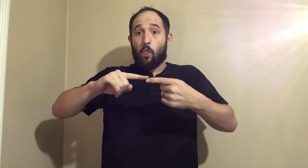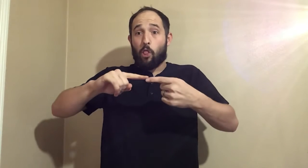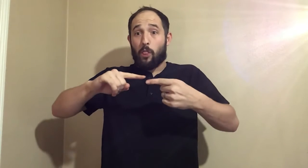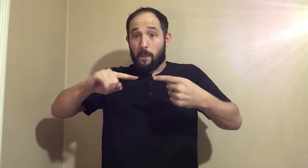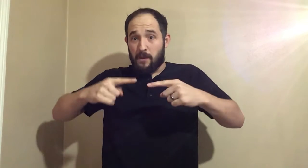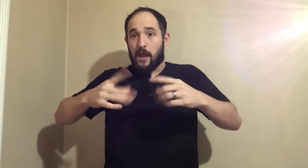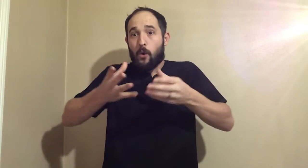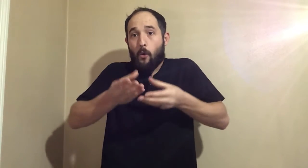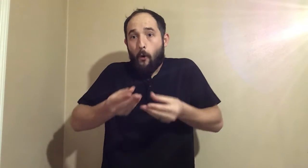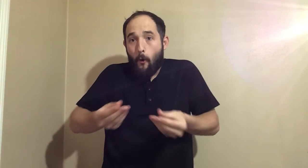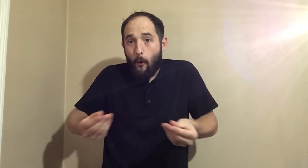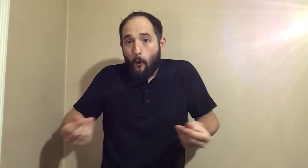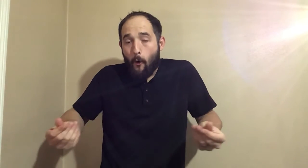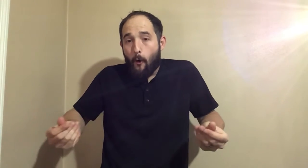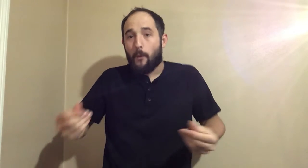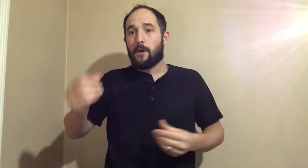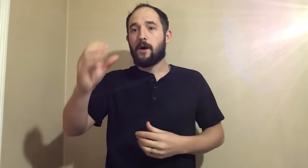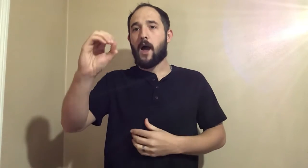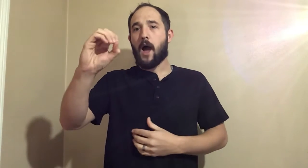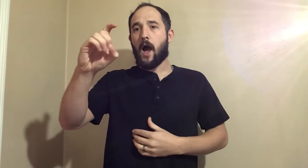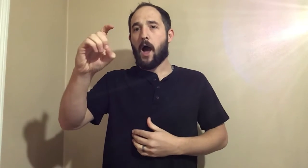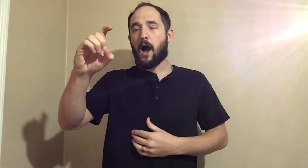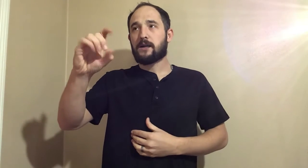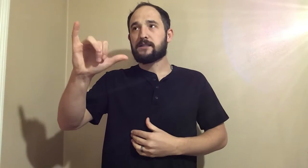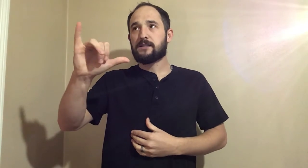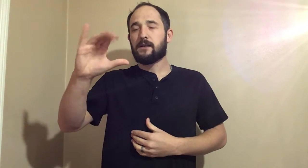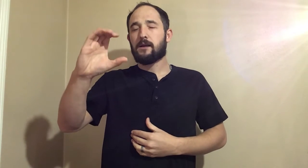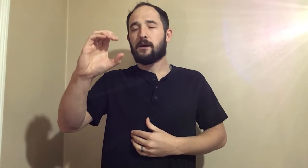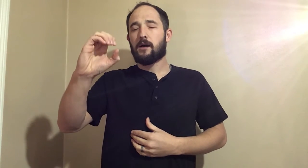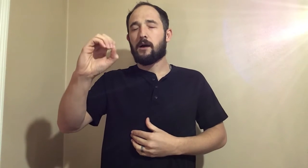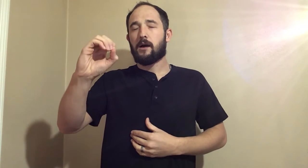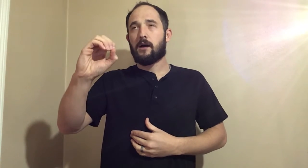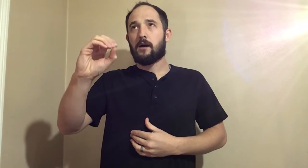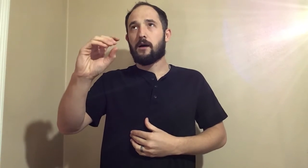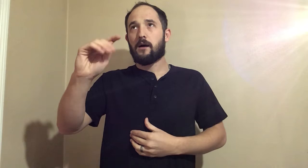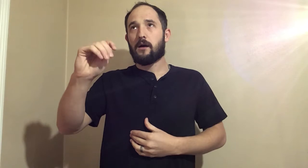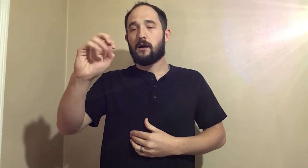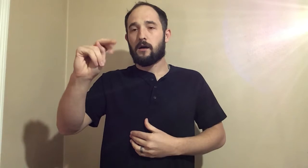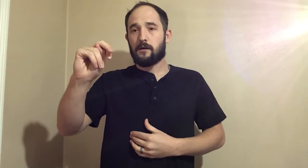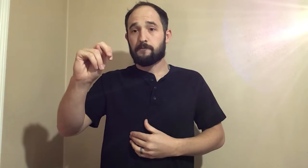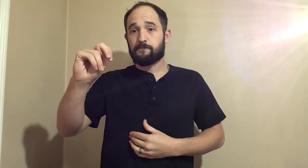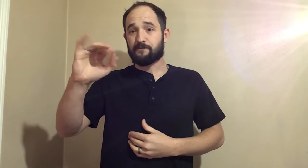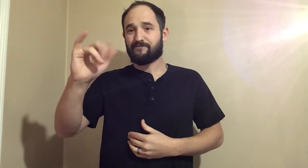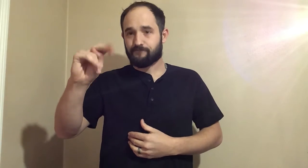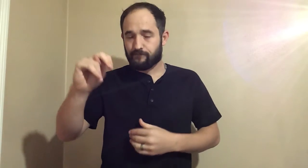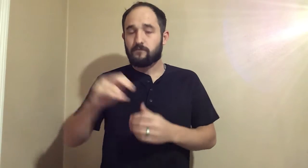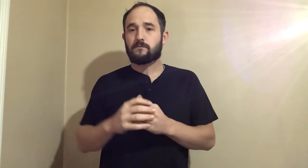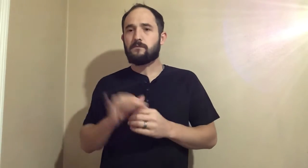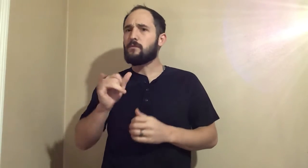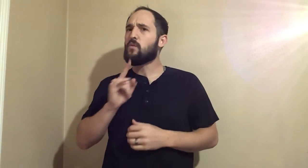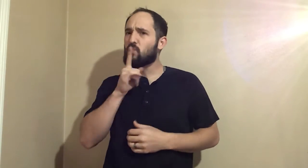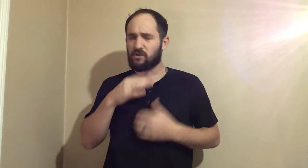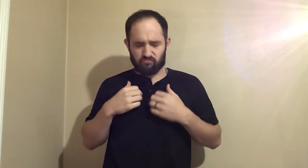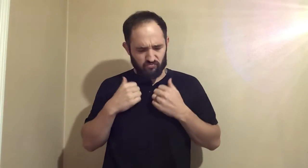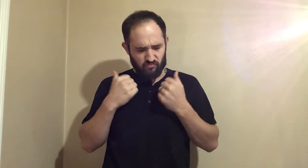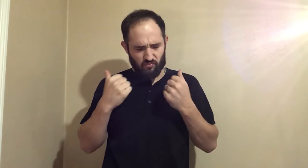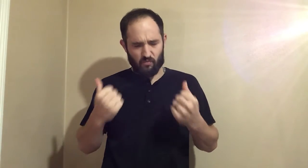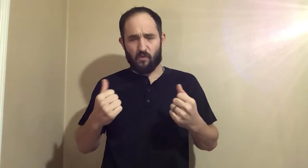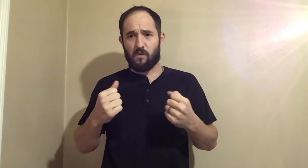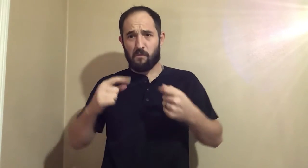OxyContin is a common post-surgical pain. It's a long-acting opioid. It does have a high